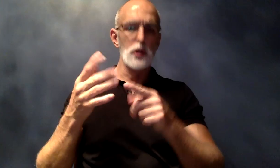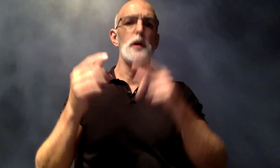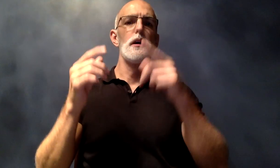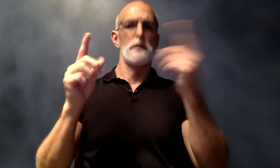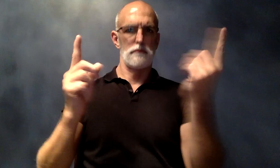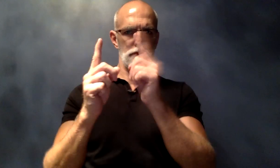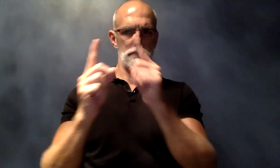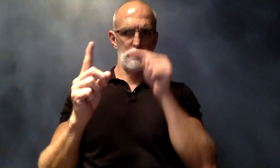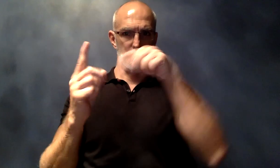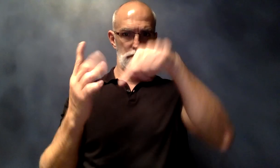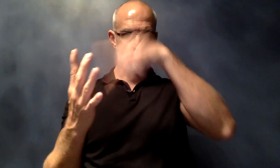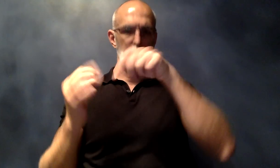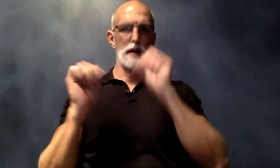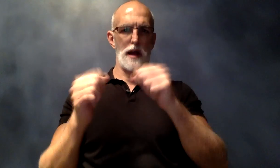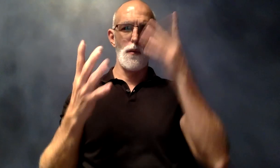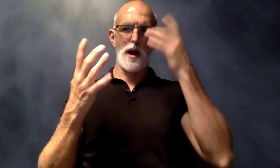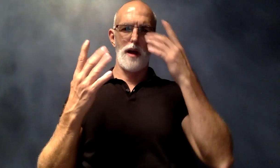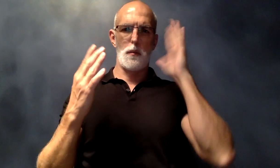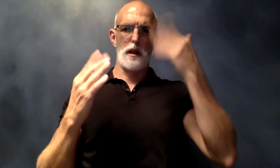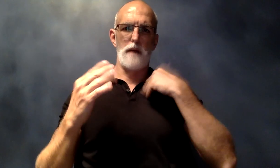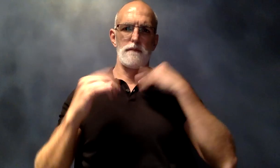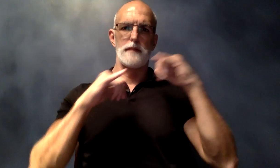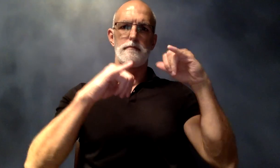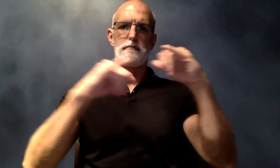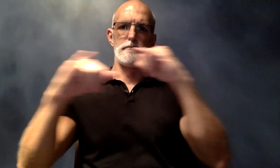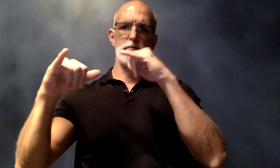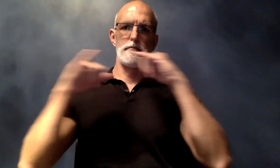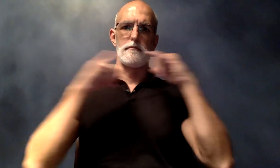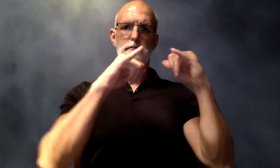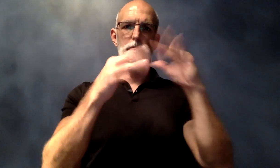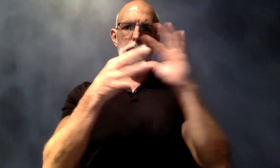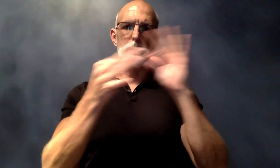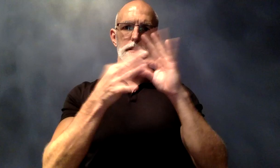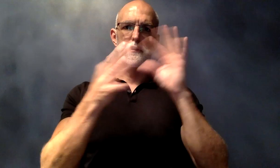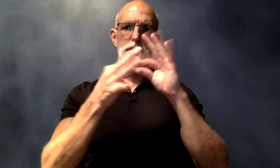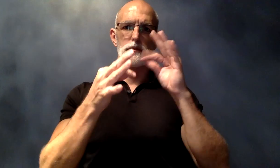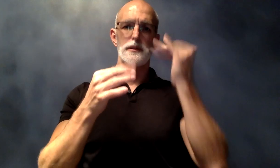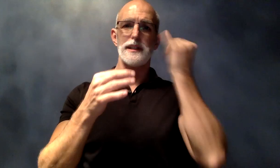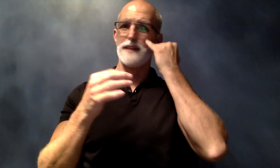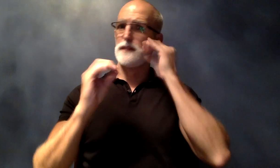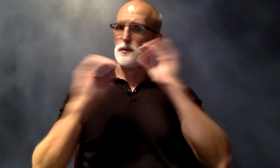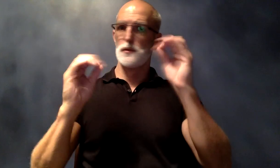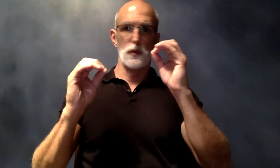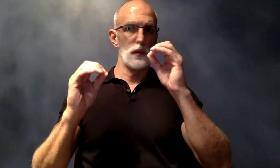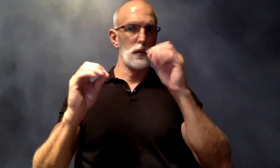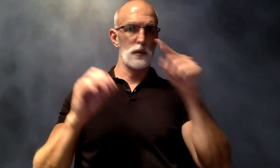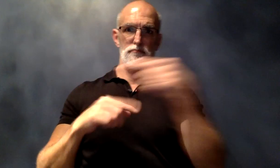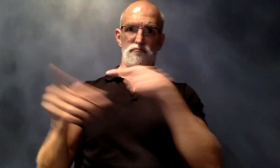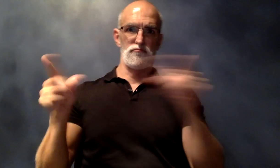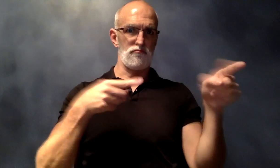Yes. Now think that they are beautiful. Oh, oh! Oh, okay,